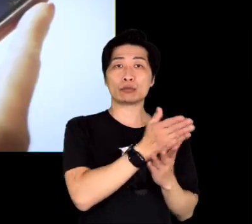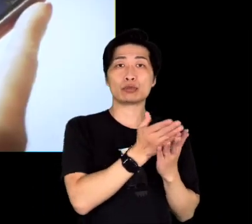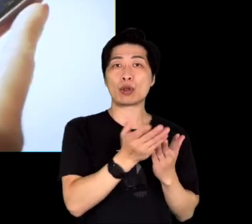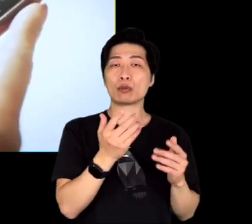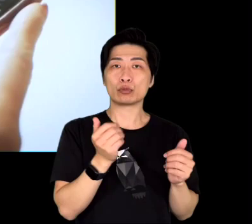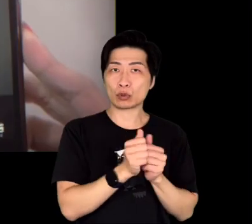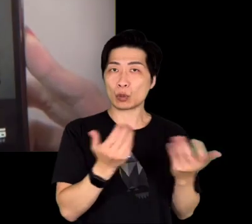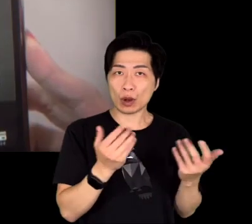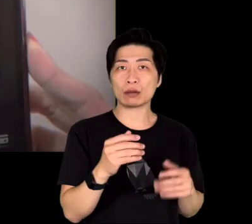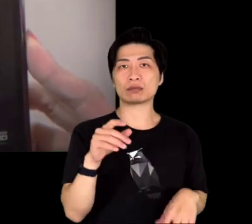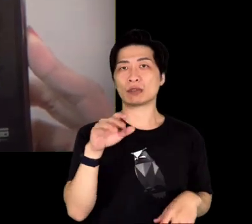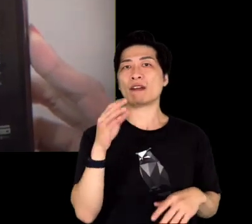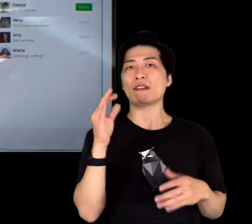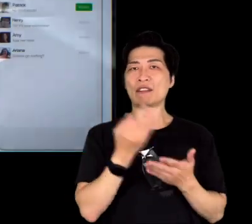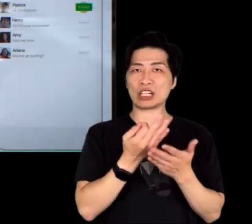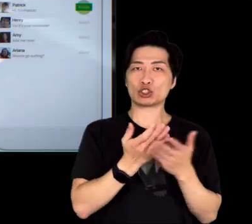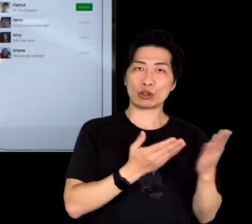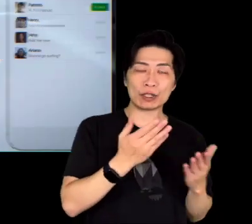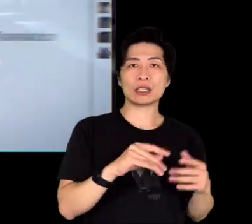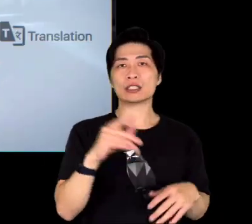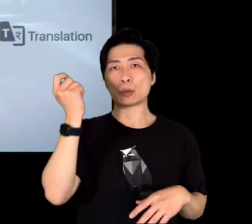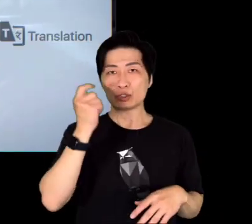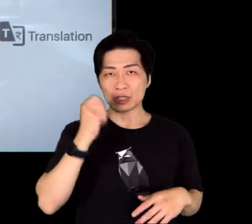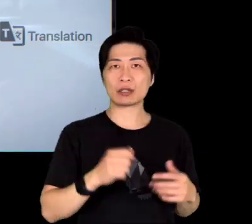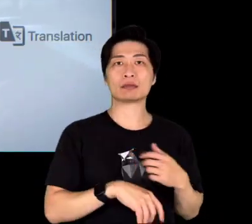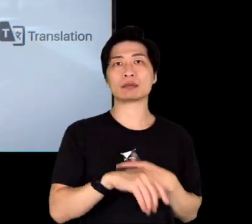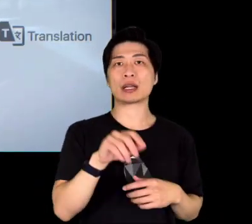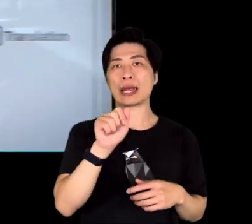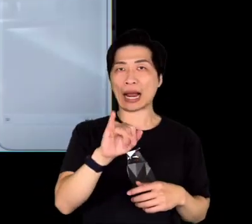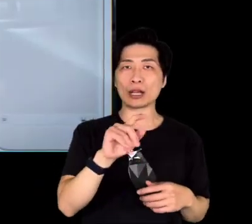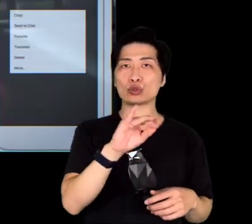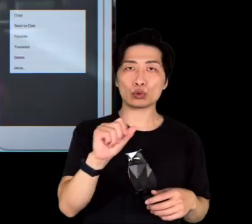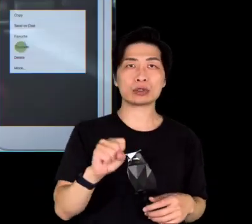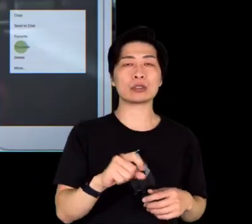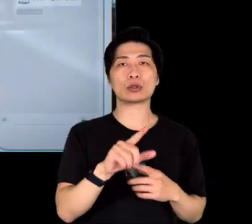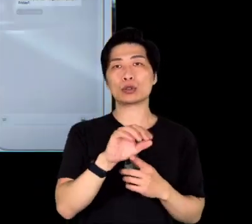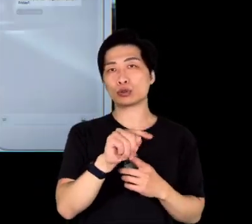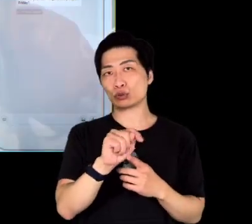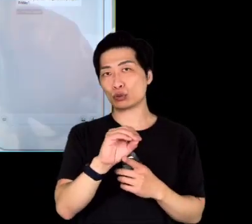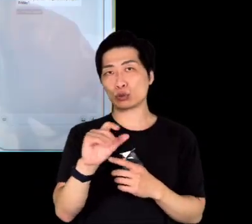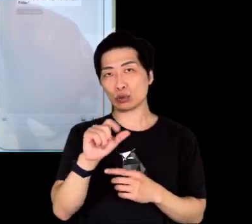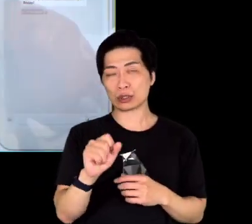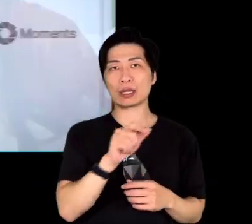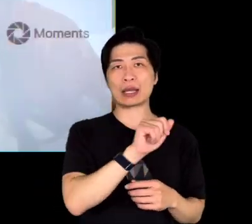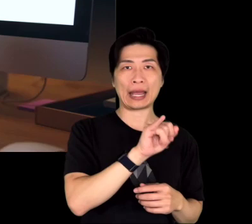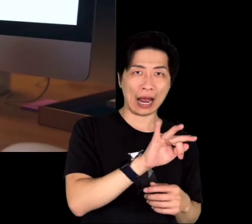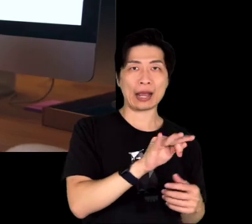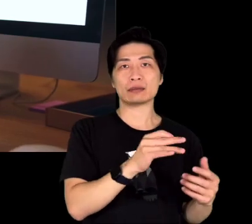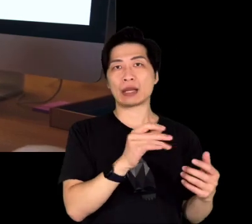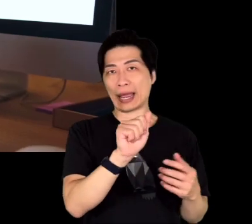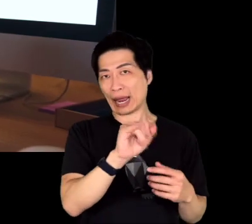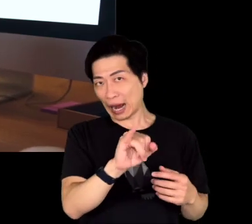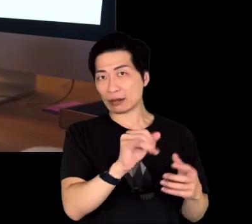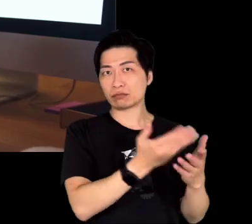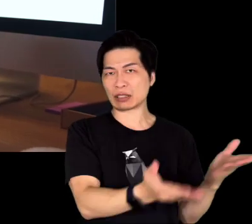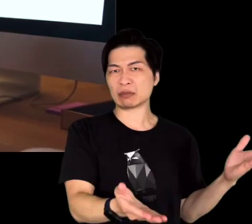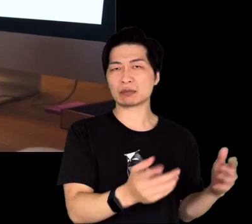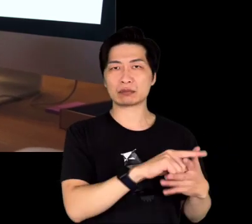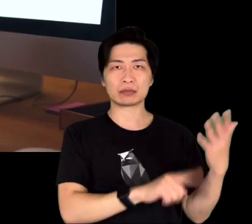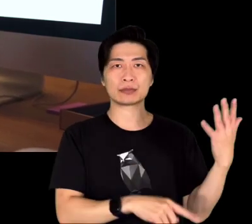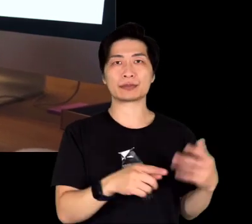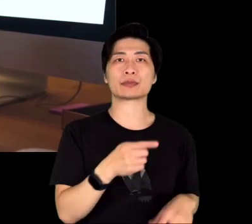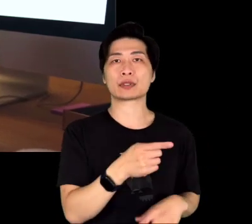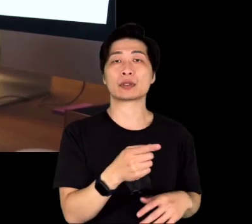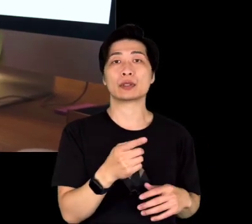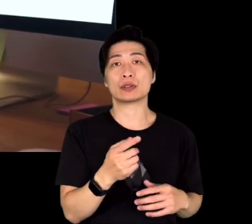services, subscriptions, AI tools, marketplaces, etc. The thought here is to remove the risk of quote unquote saying the